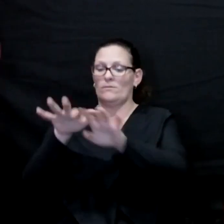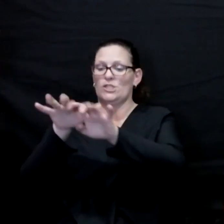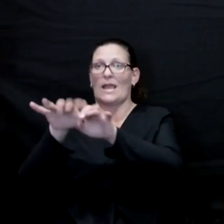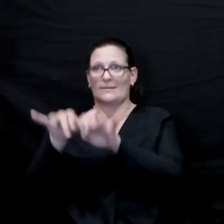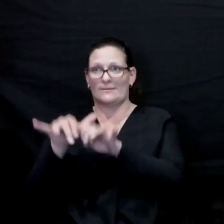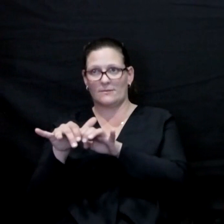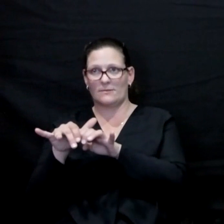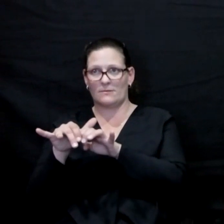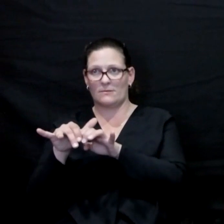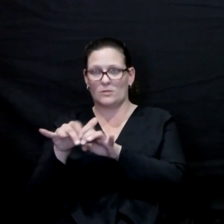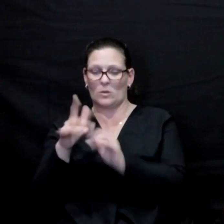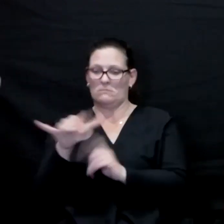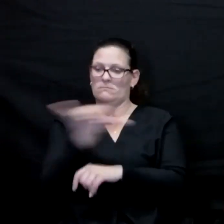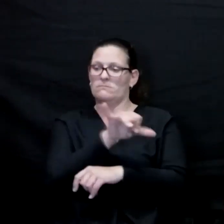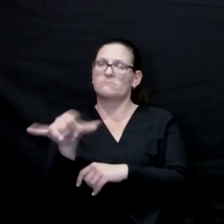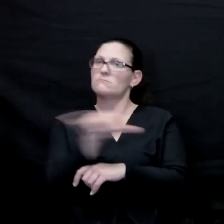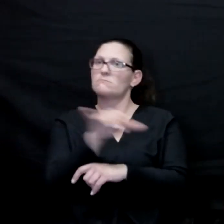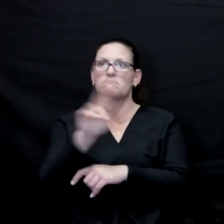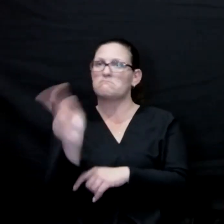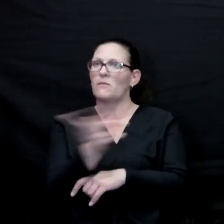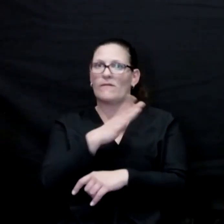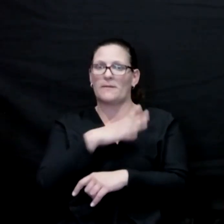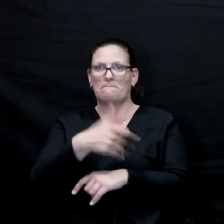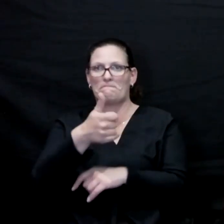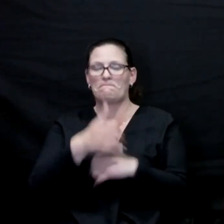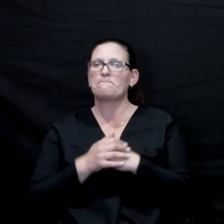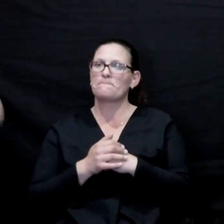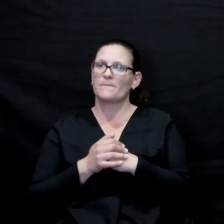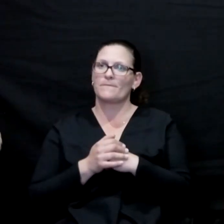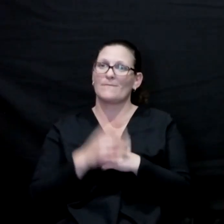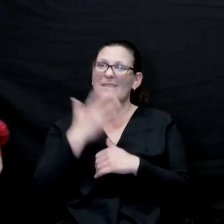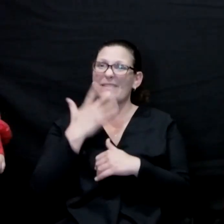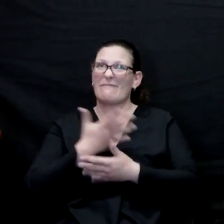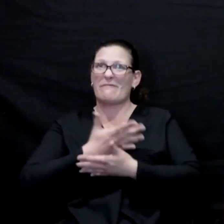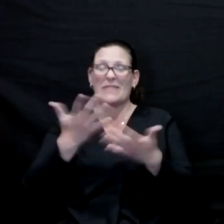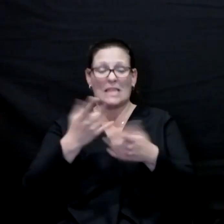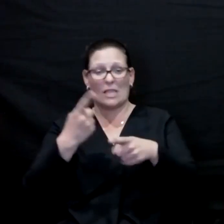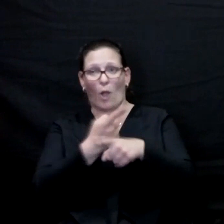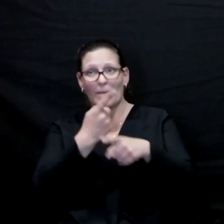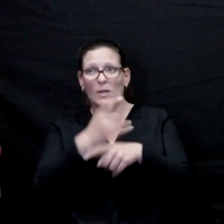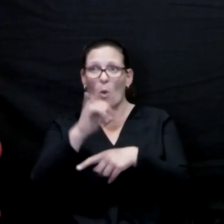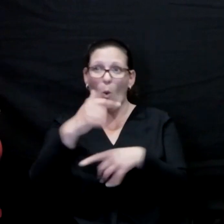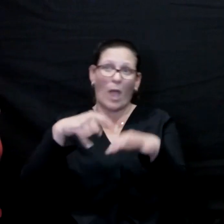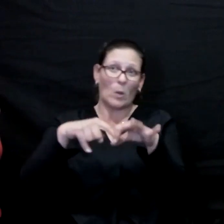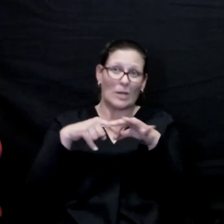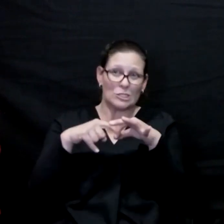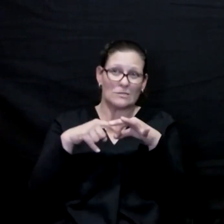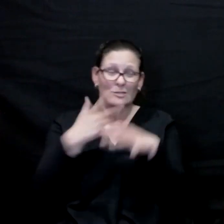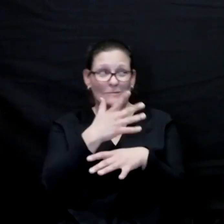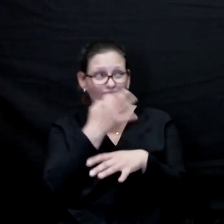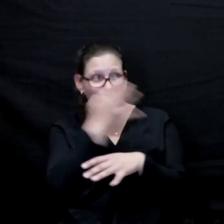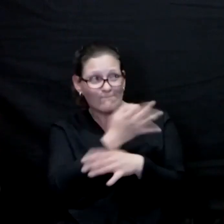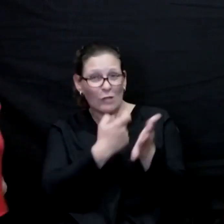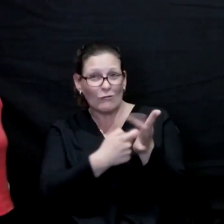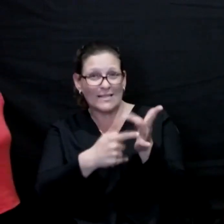your hand up and let us know you've got a question or a comment. So maybe, Rita, if you can wait a minute or two and just see if we have